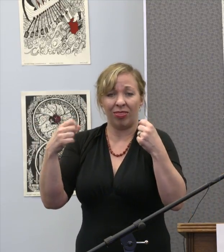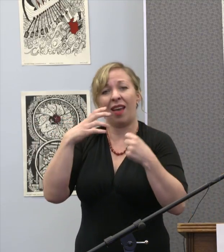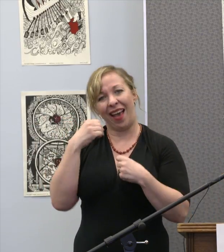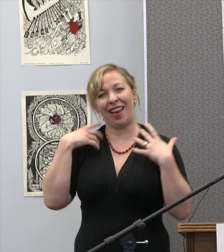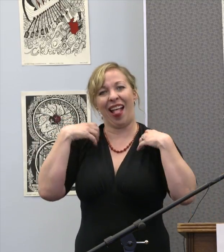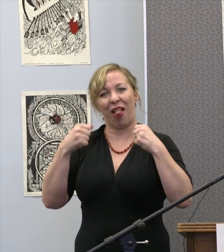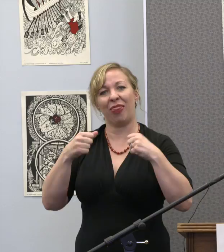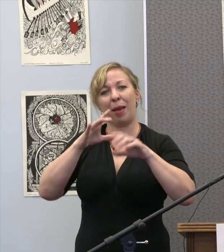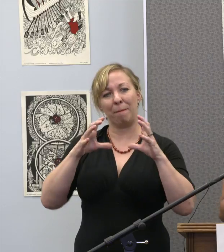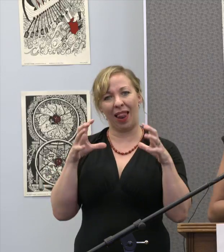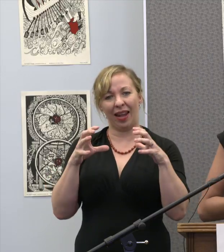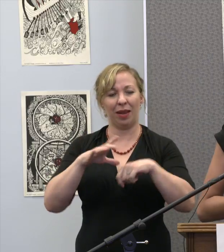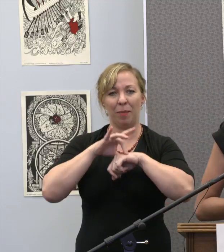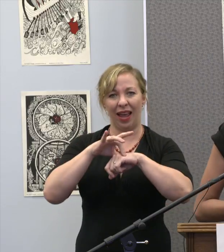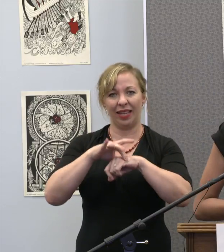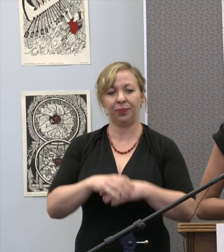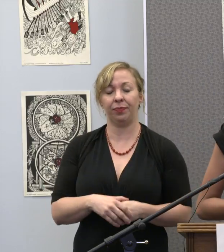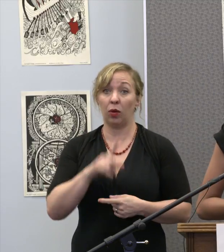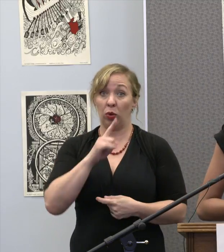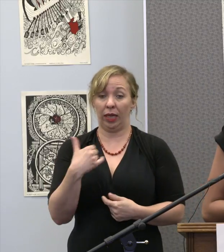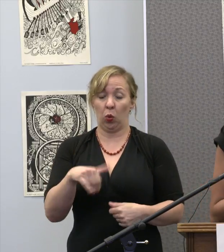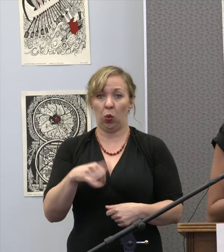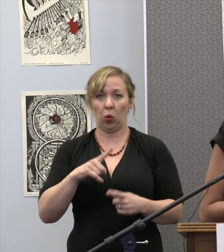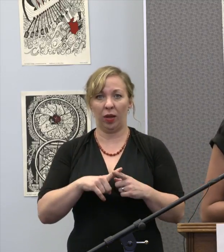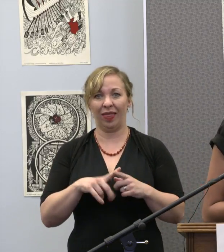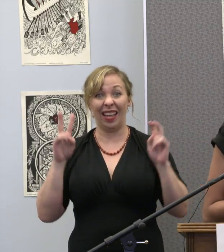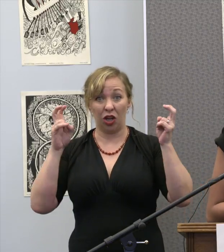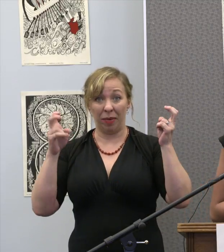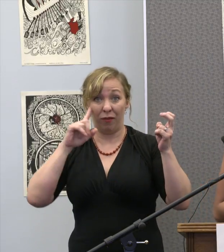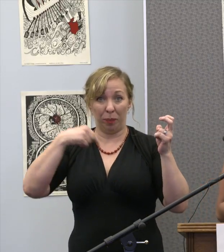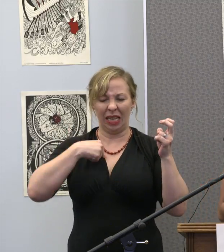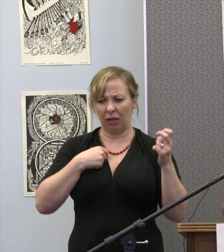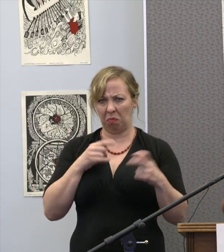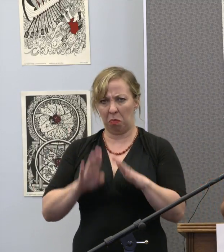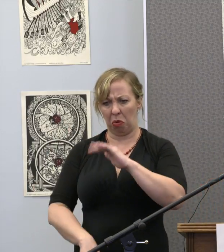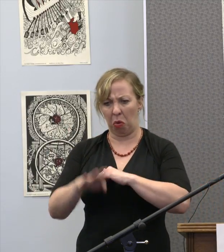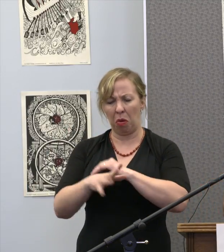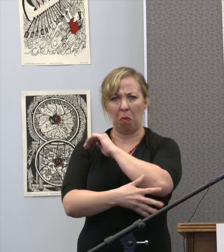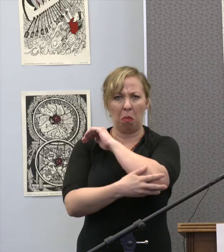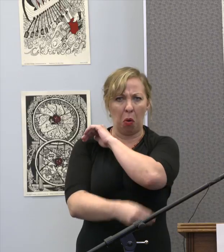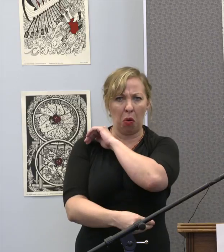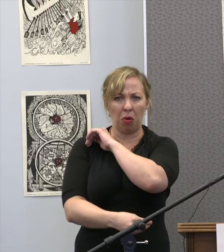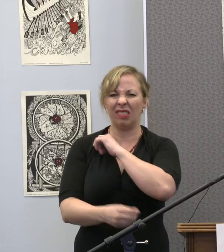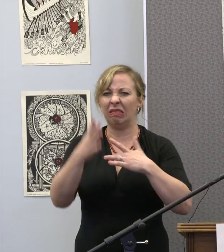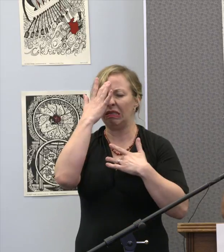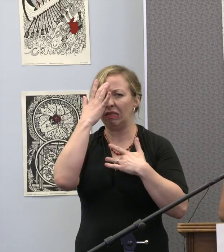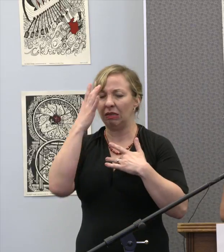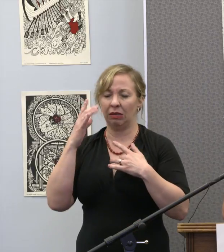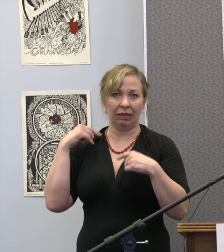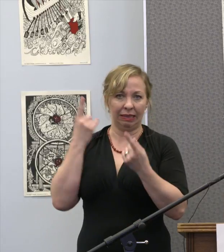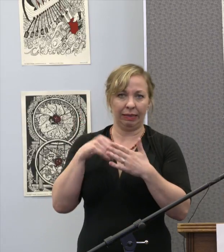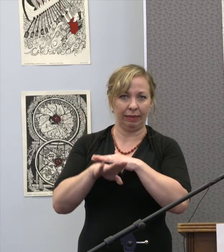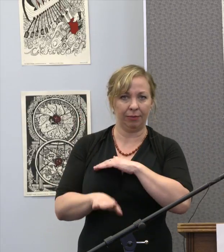very personal topic for someone like me, who was born poor and who suffered from a chronic illness since I was a